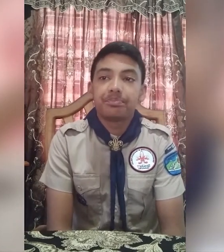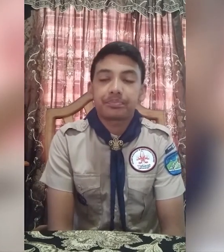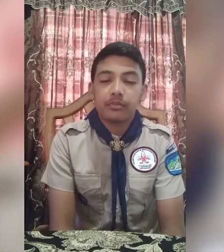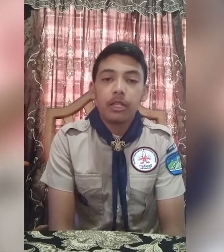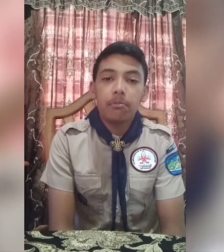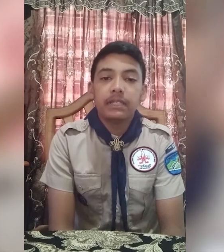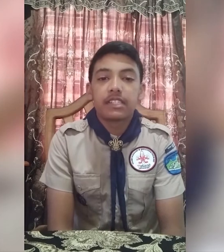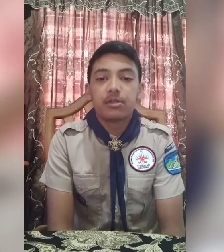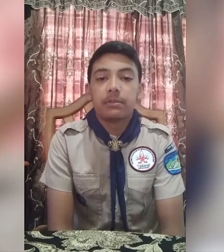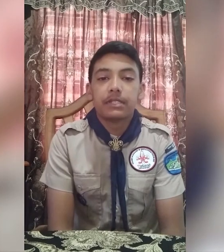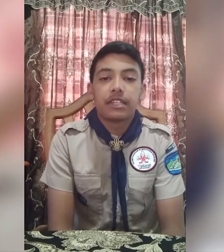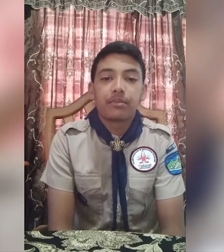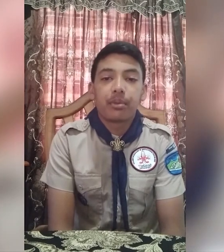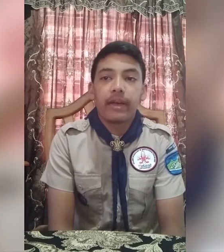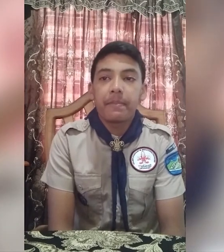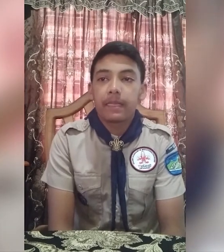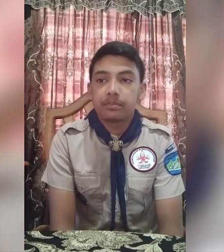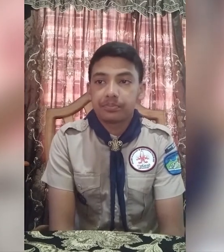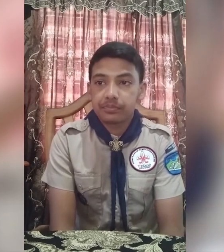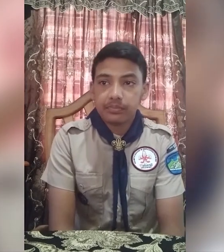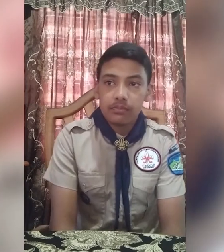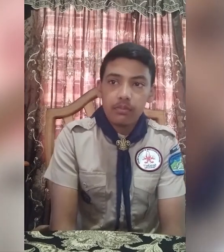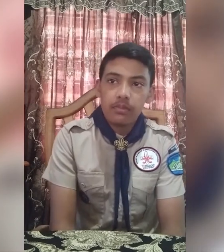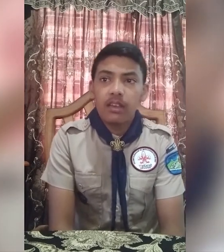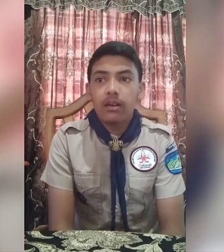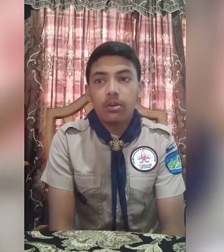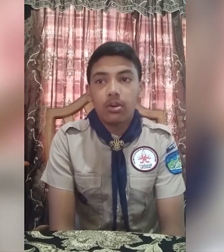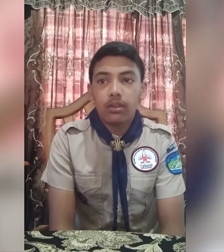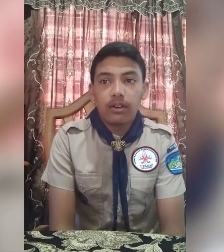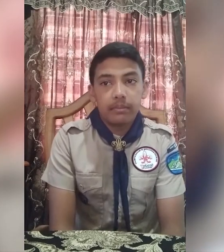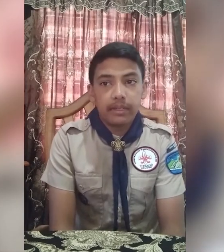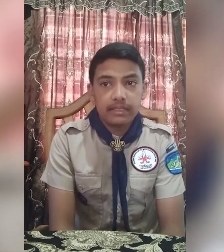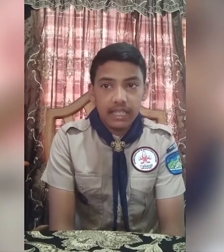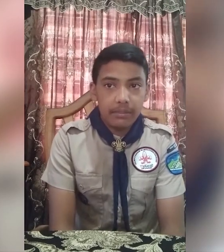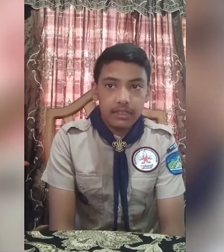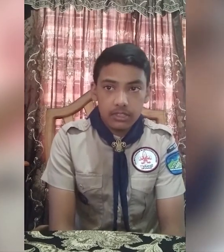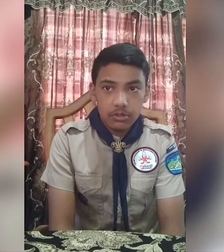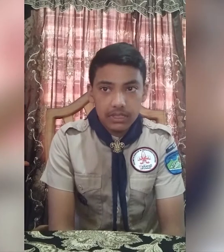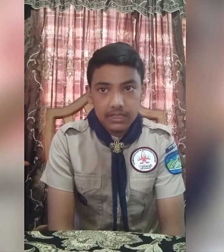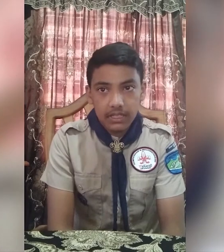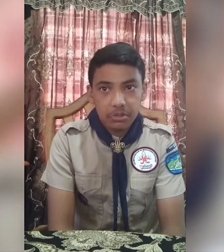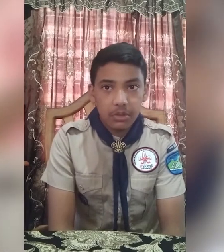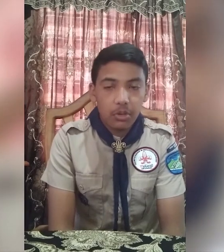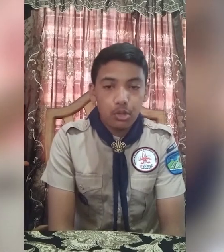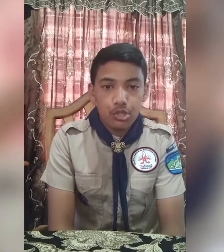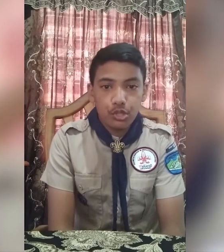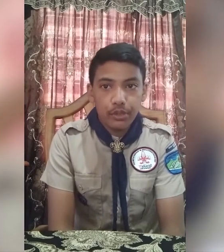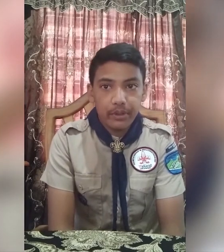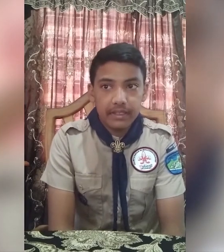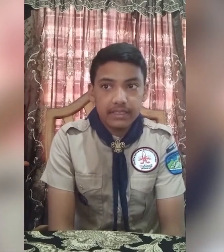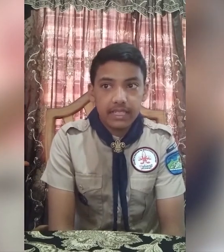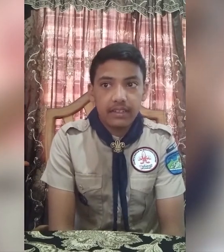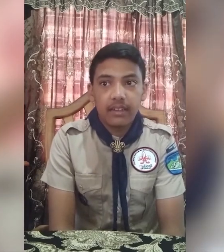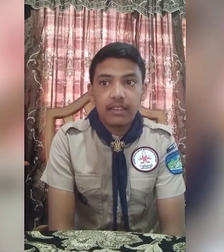praying. Please assume the position of prayer. O Lord, may the time be not too distant when all your children